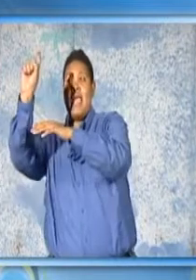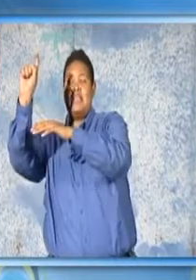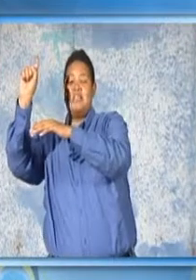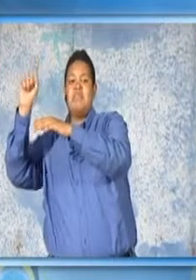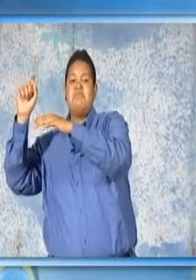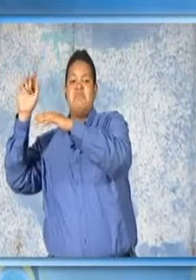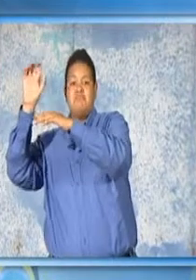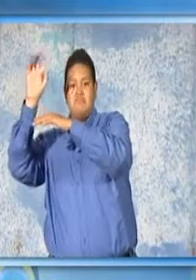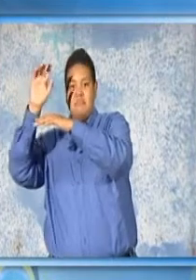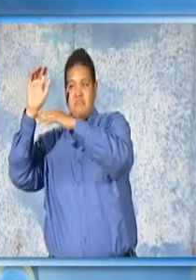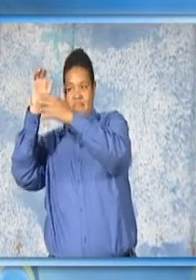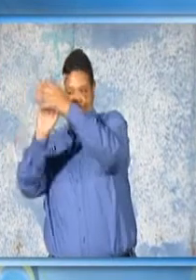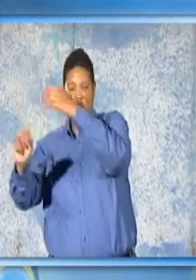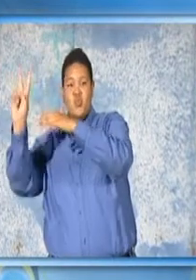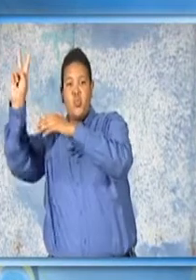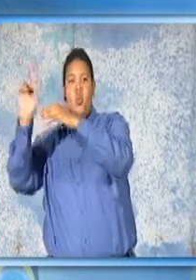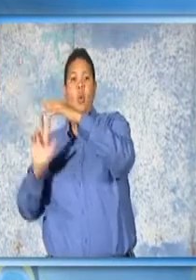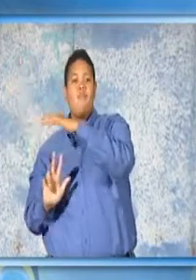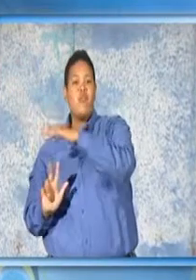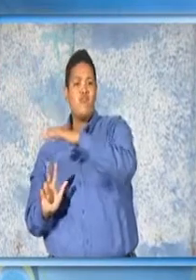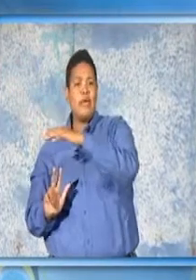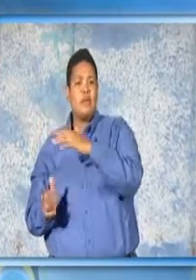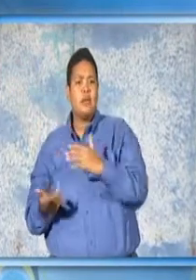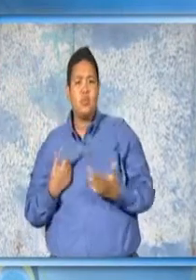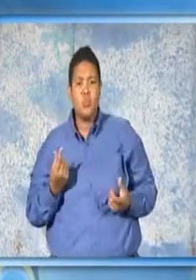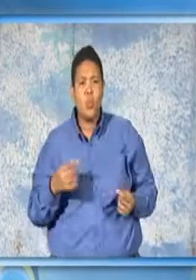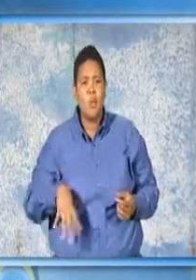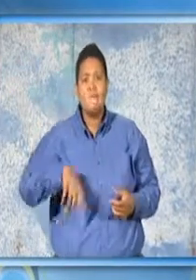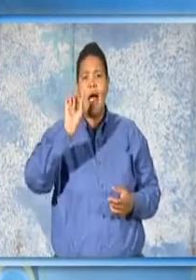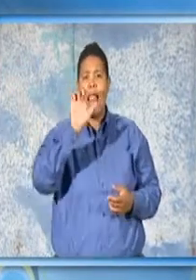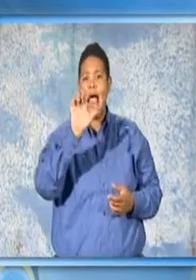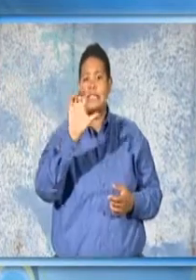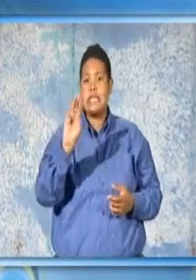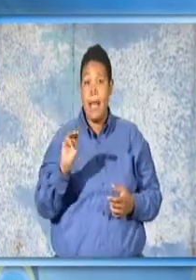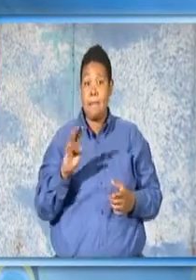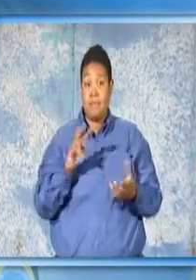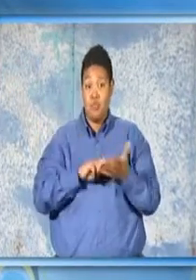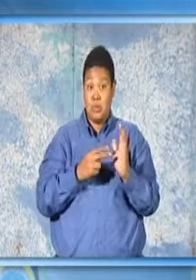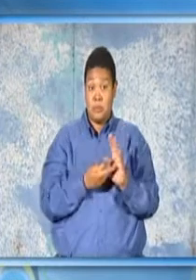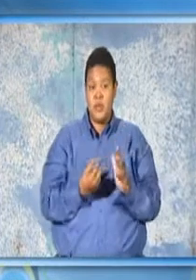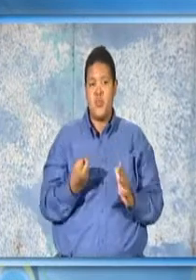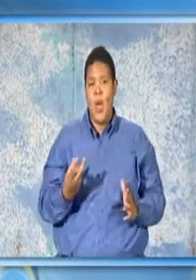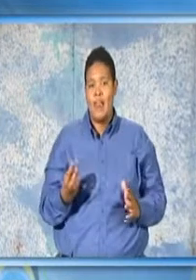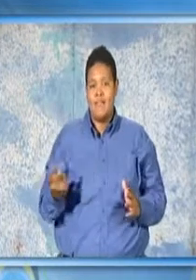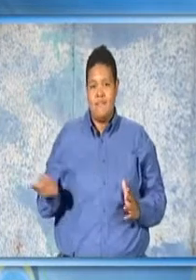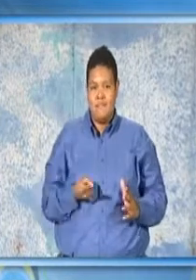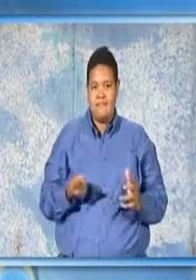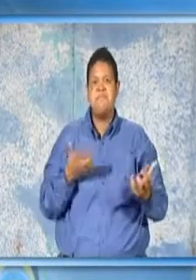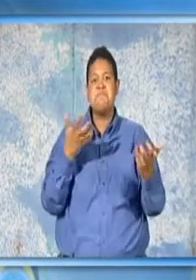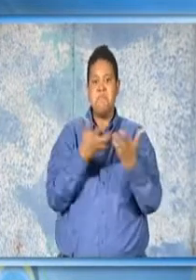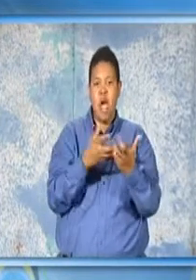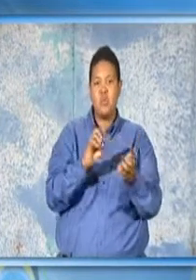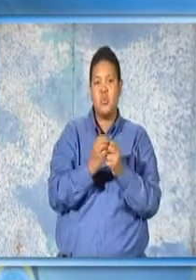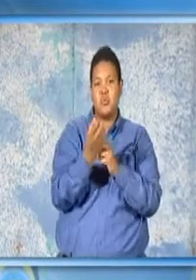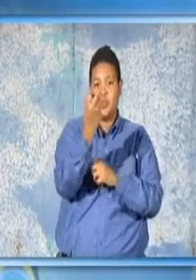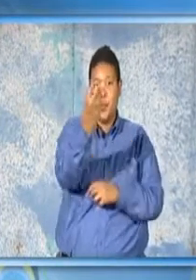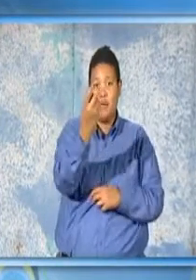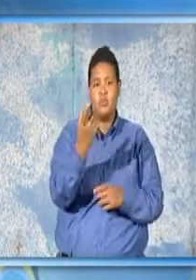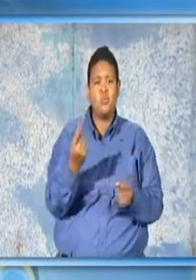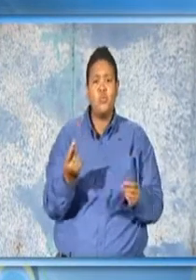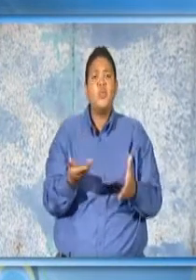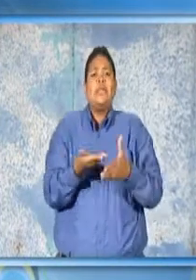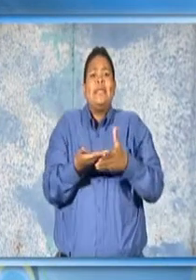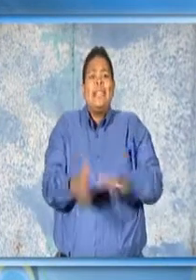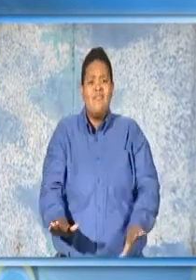3? Again, we find the LCM, which in this case is 12. Then we